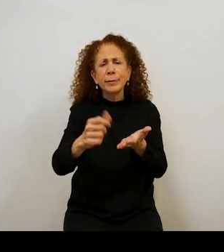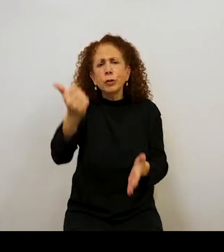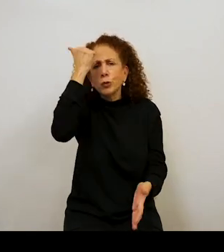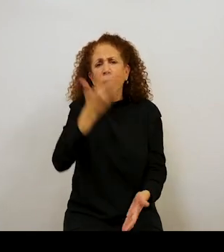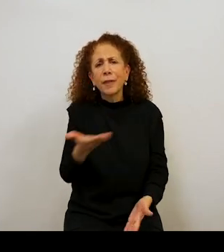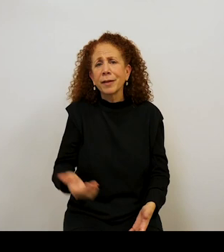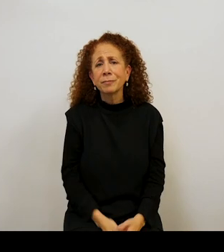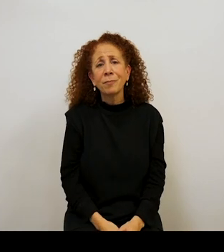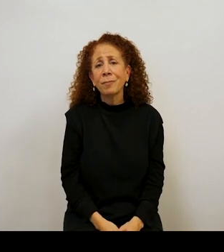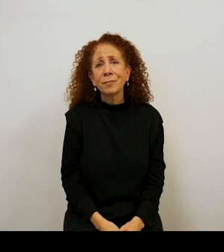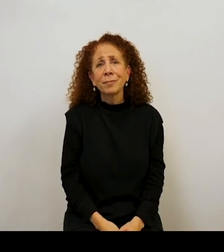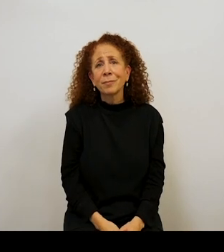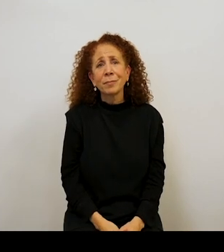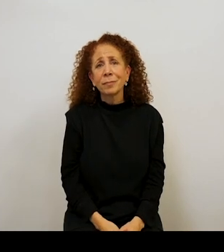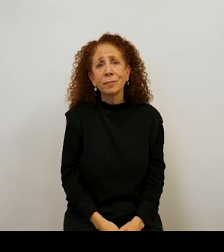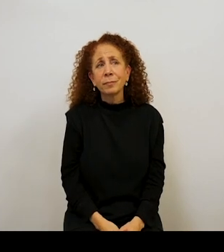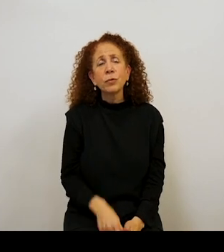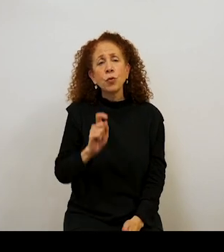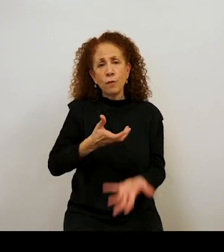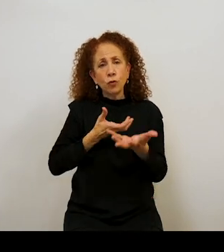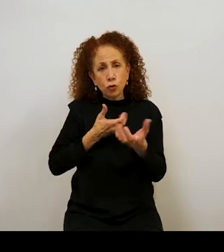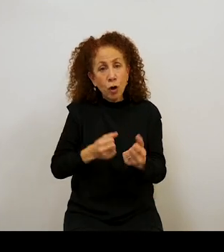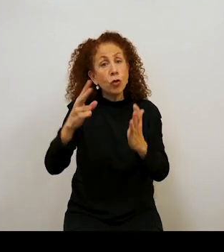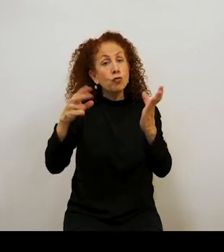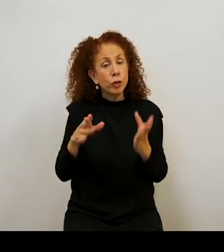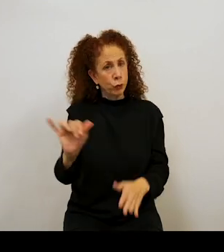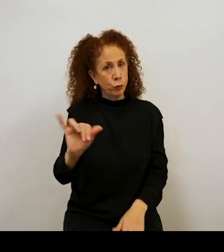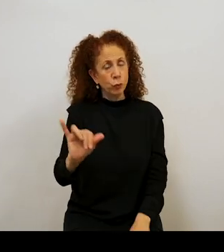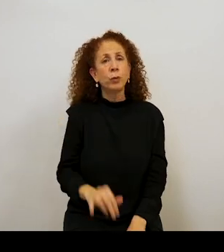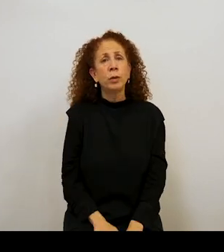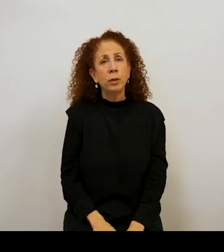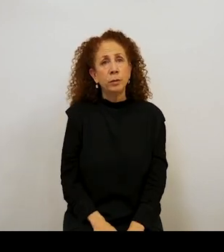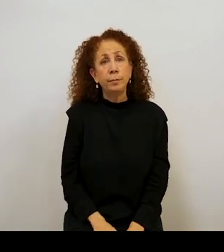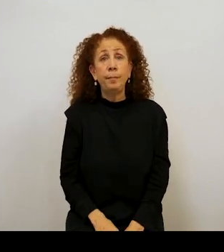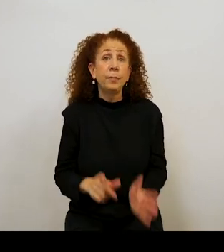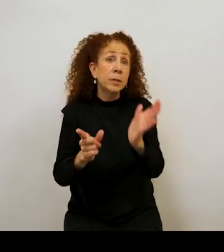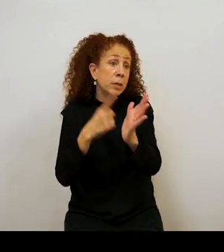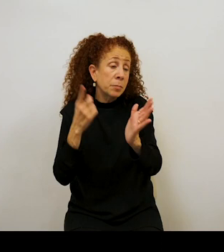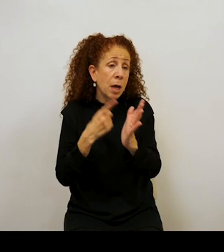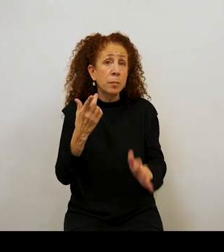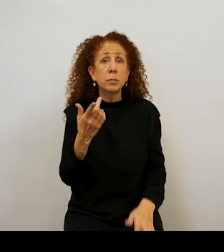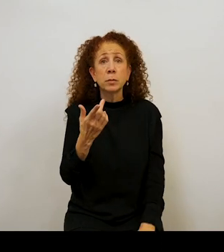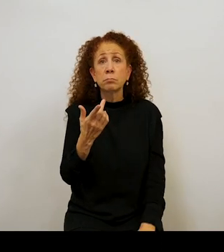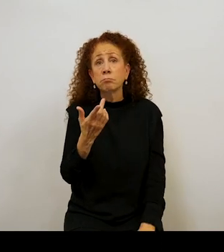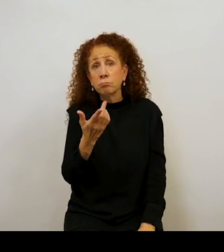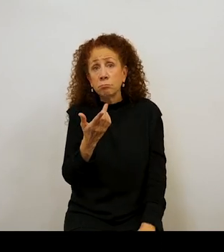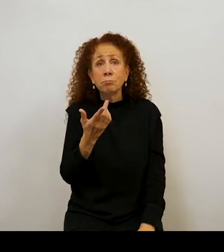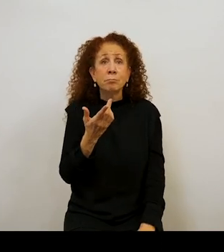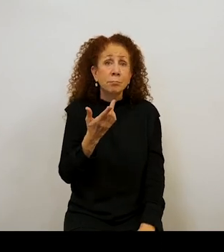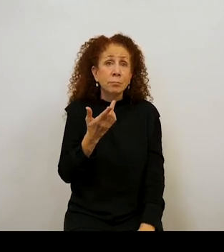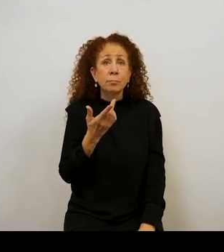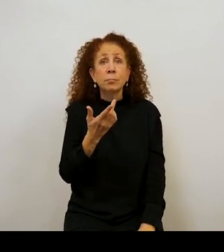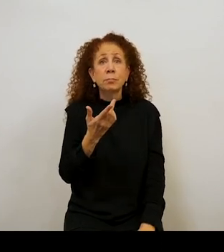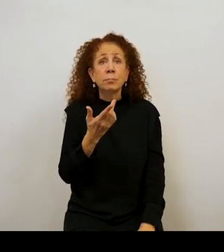thing. Mm-hmm. And you have to trust your readers. And sometimes you'll be wrong to trust your readers, but that's